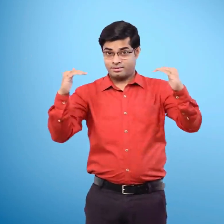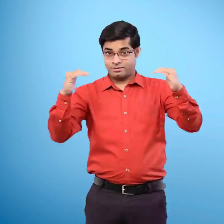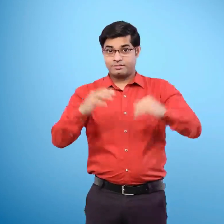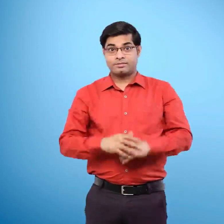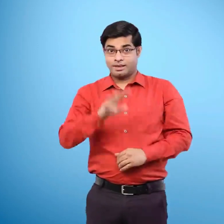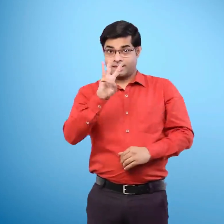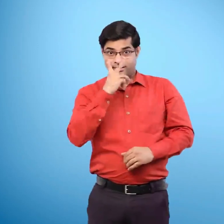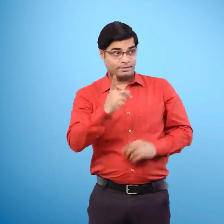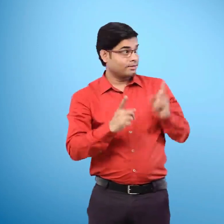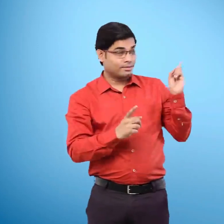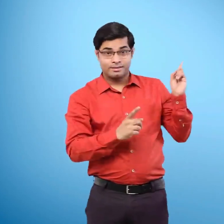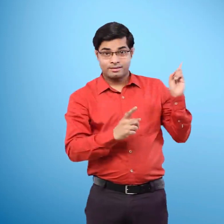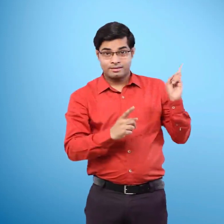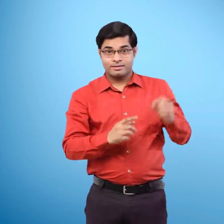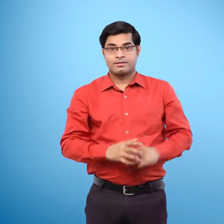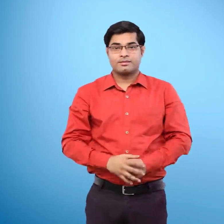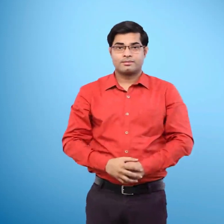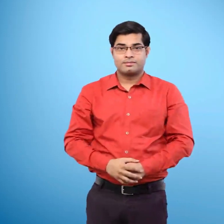3. Box 1.